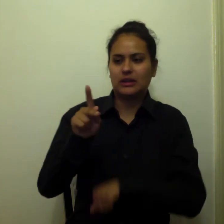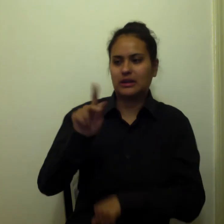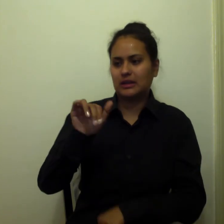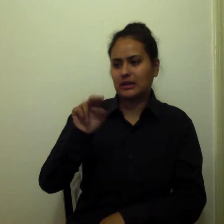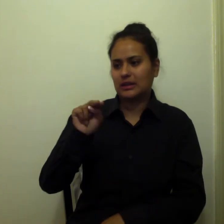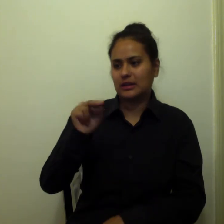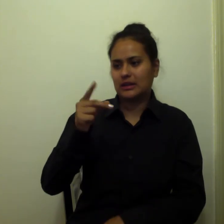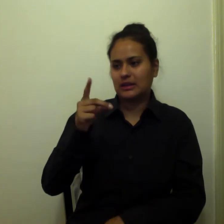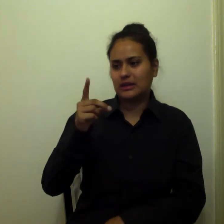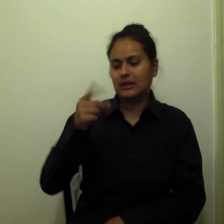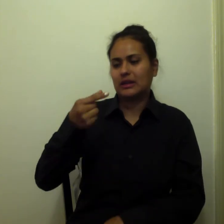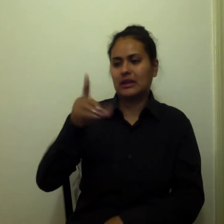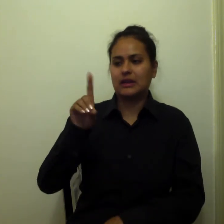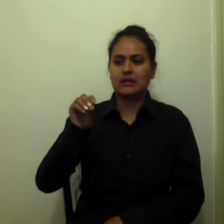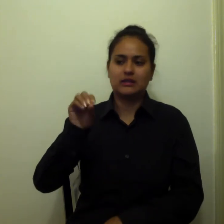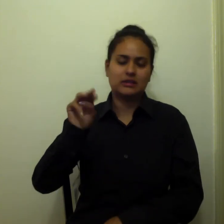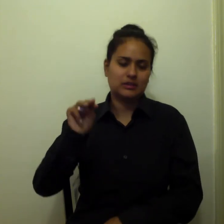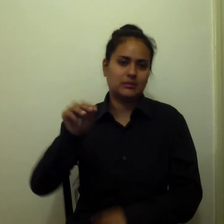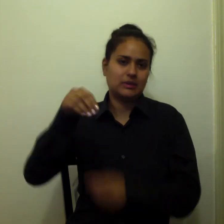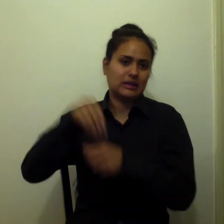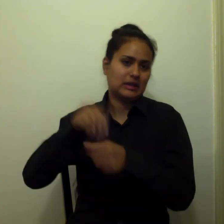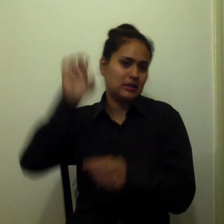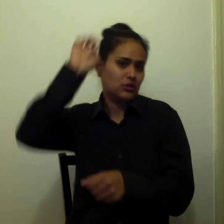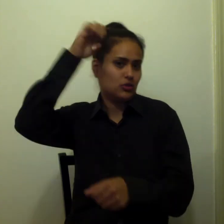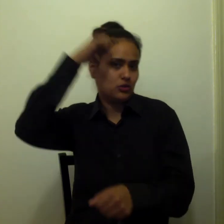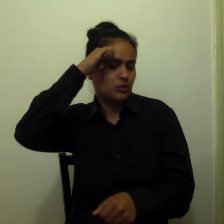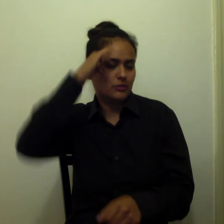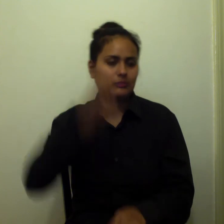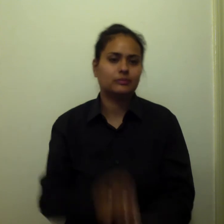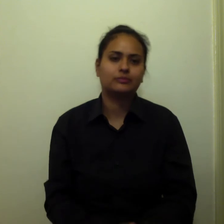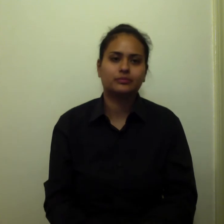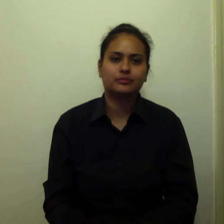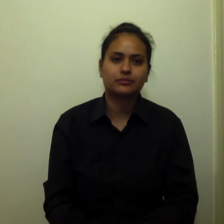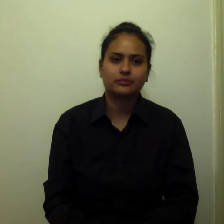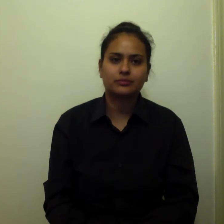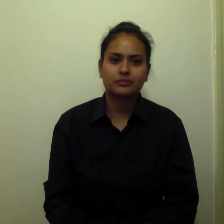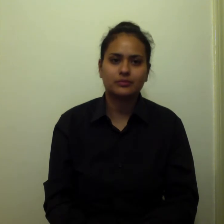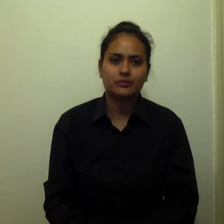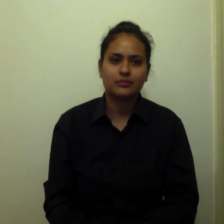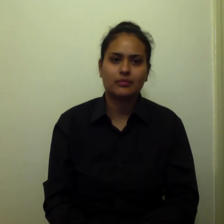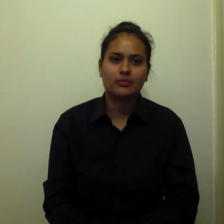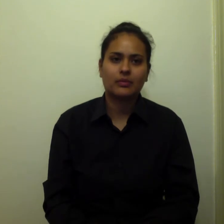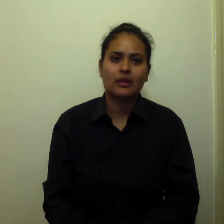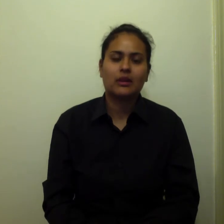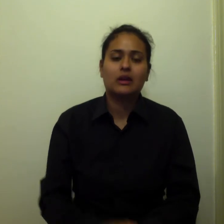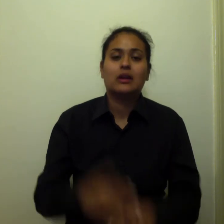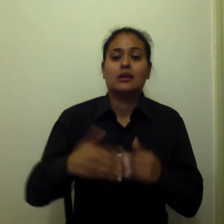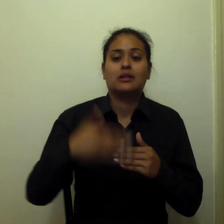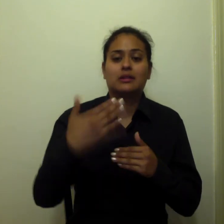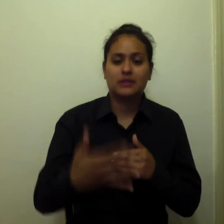very important. Then we'll kind of look at two groups who in various ways